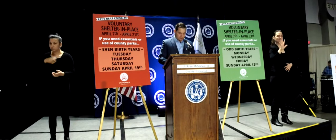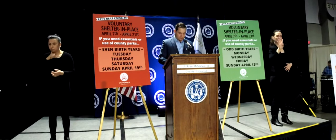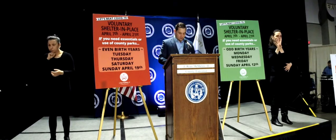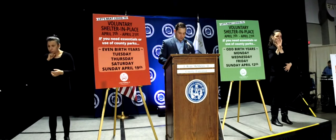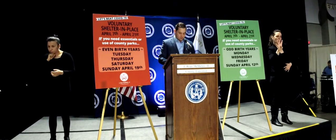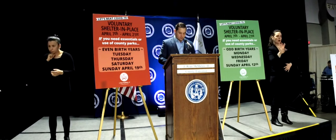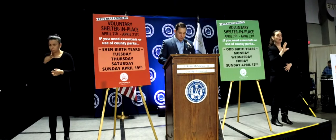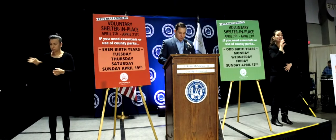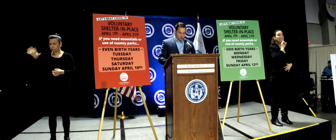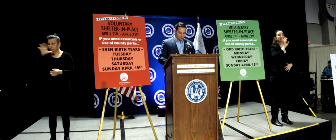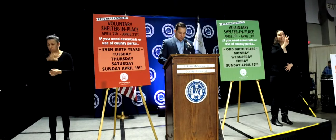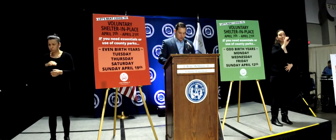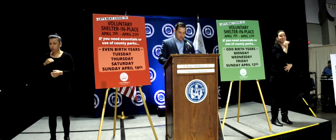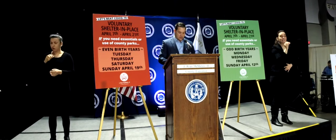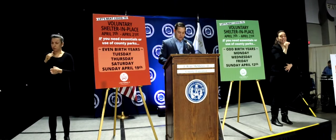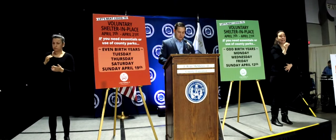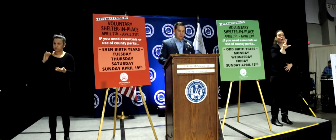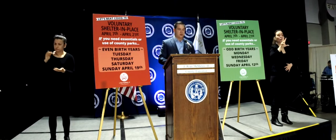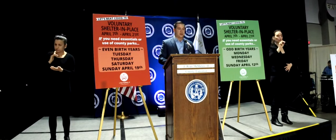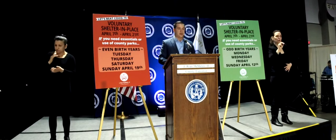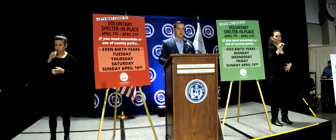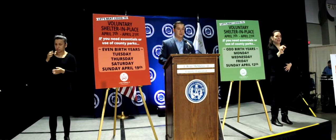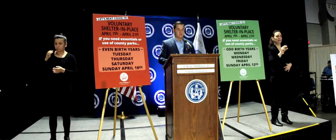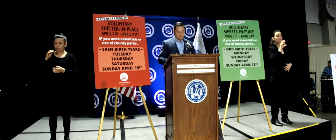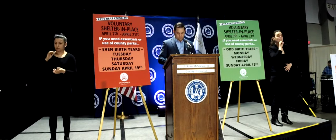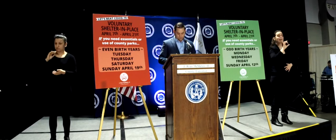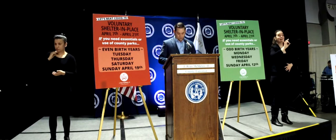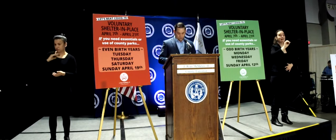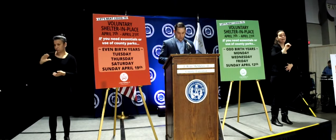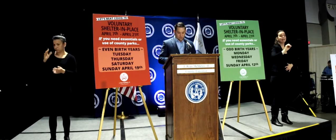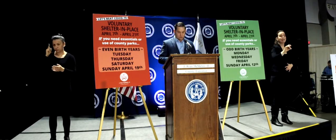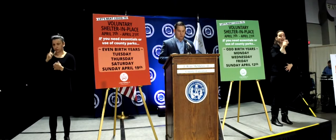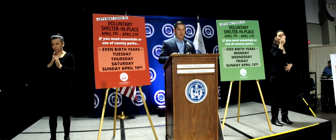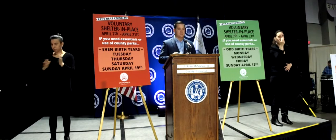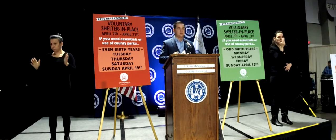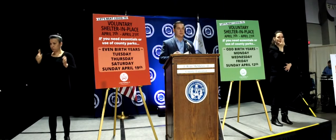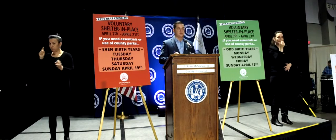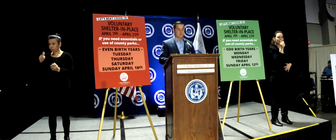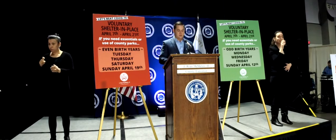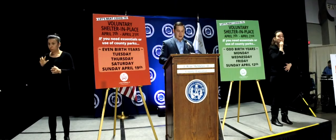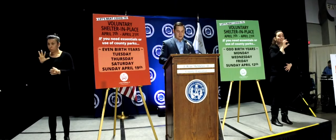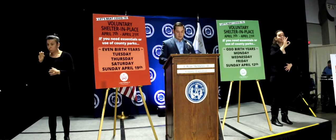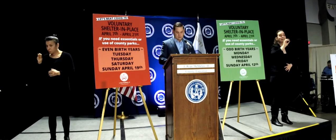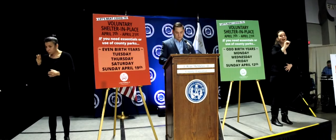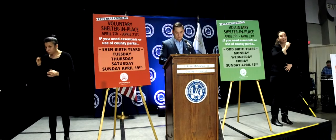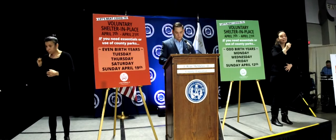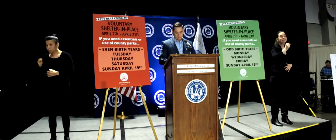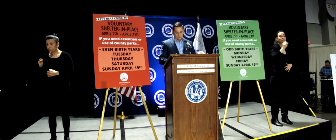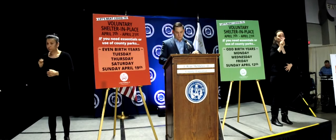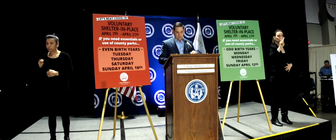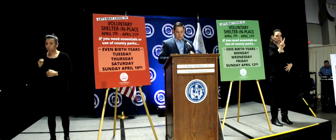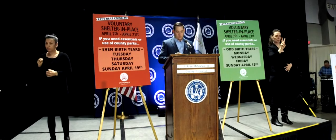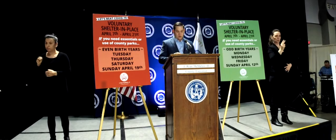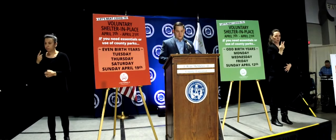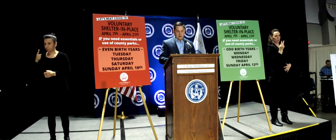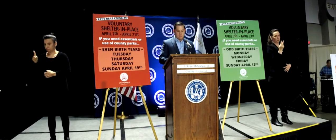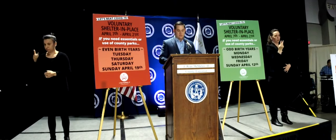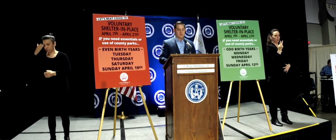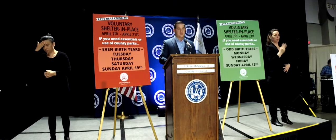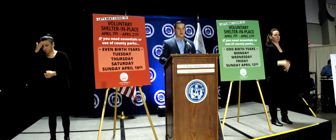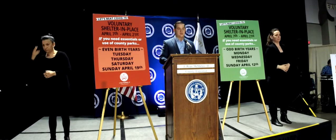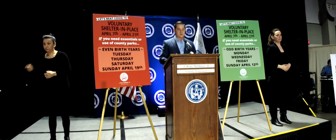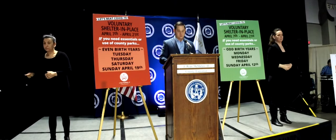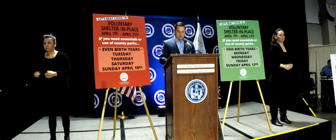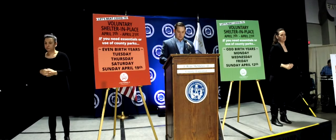in their 70s, 13 cases in their 80s, and 2 cases in their 90s. Breakdown